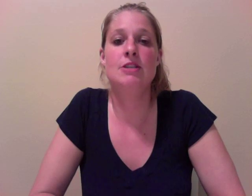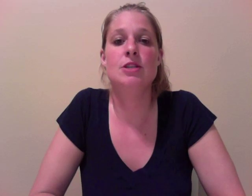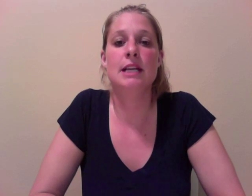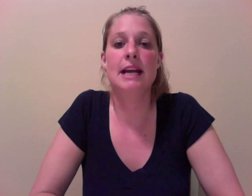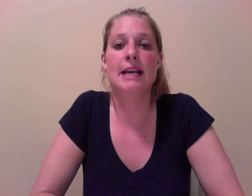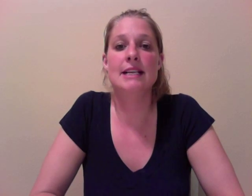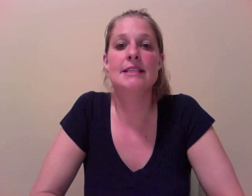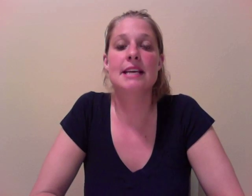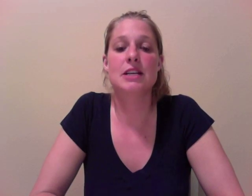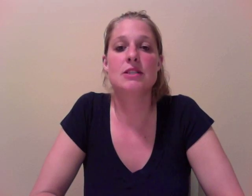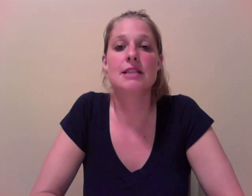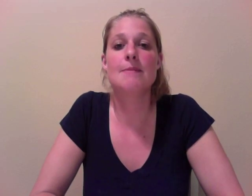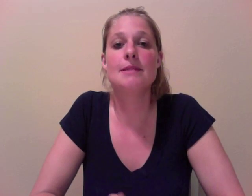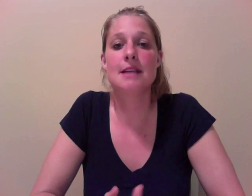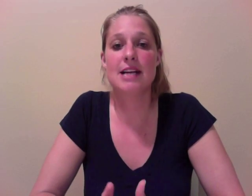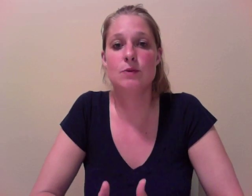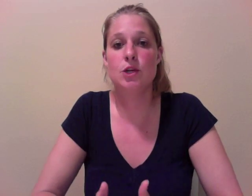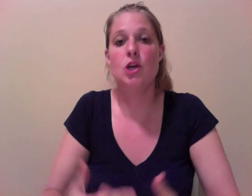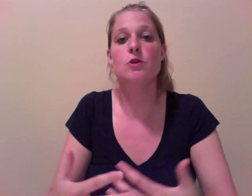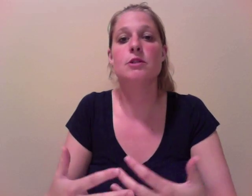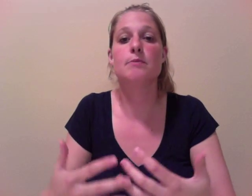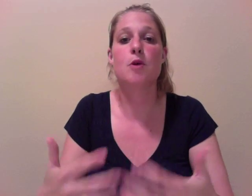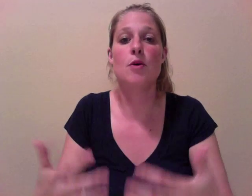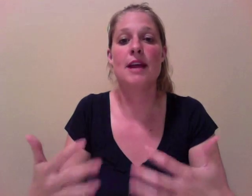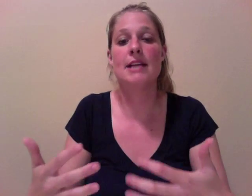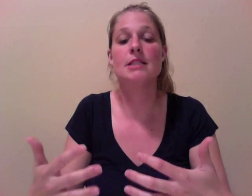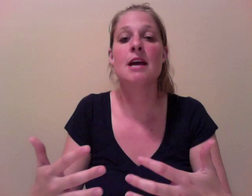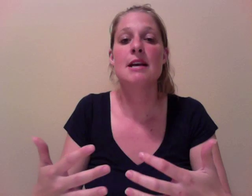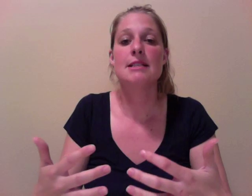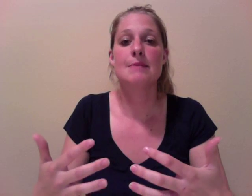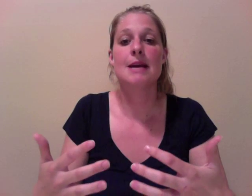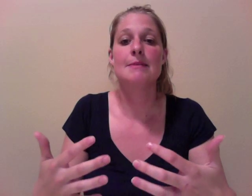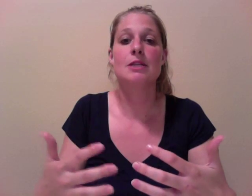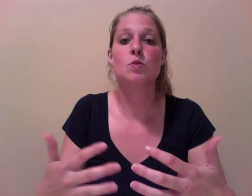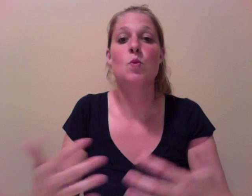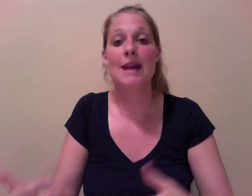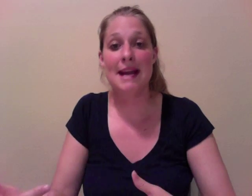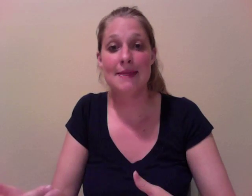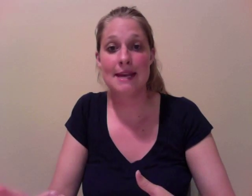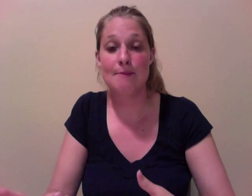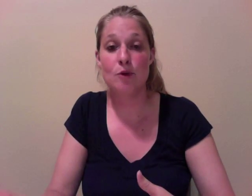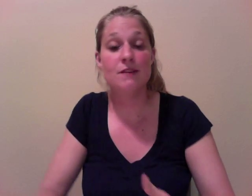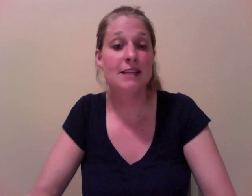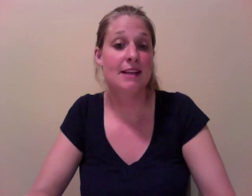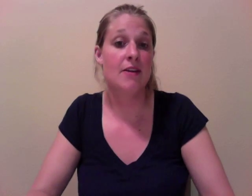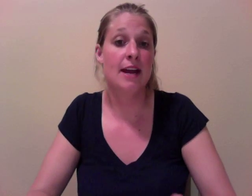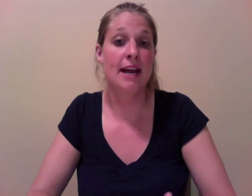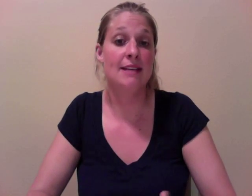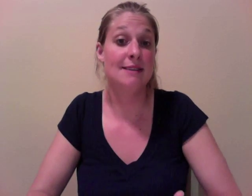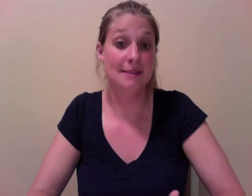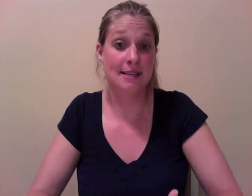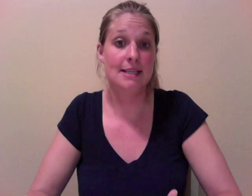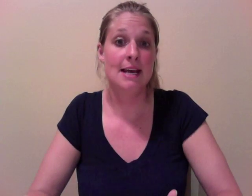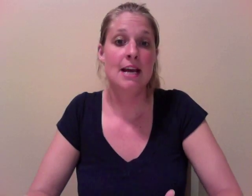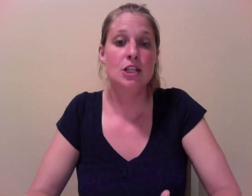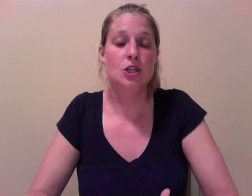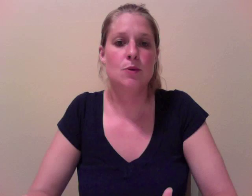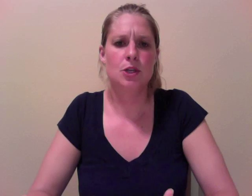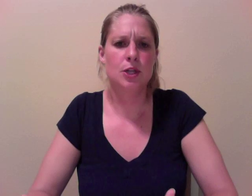mention is that there's some signs when you use both hands, sometimes there's one hand that moves and the other hand doesn't. So when you're looking